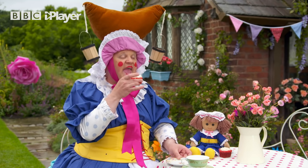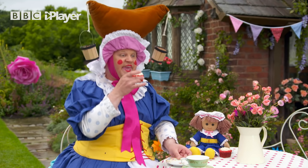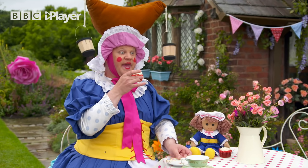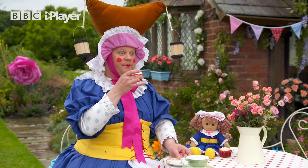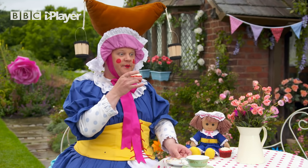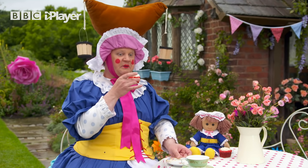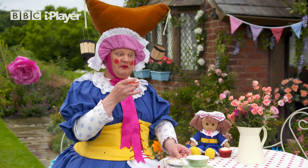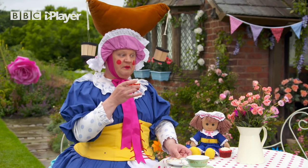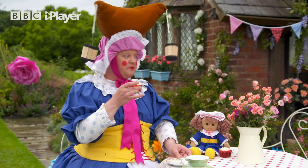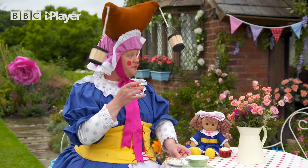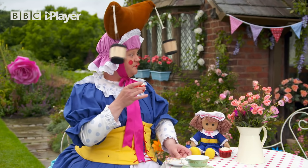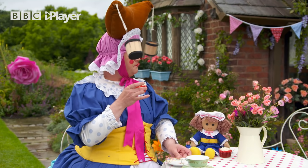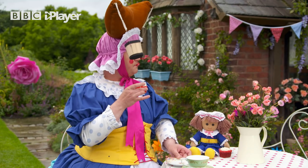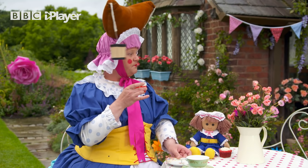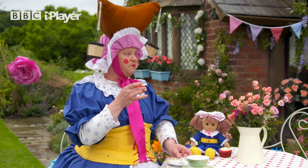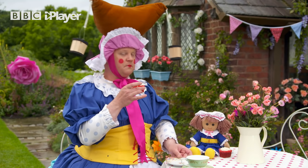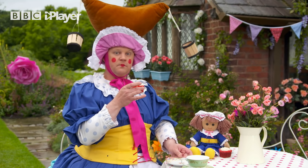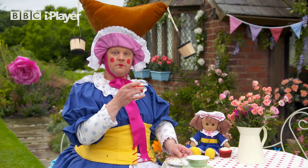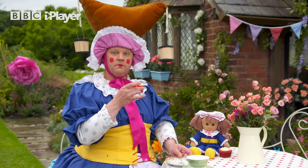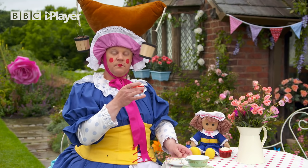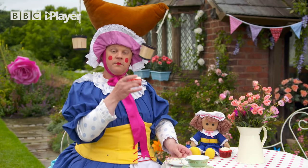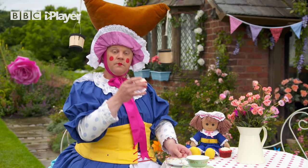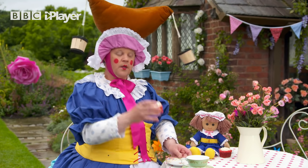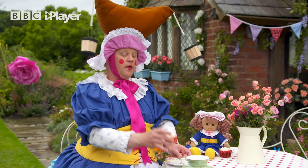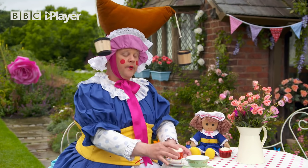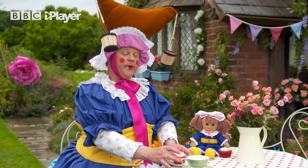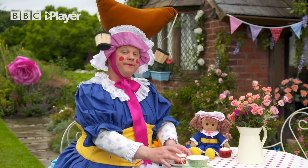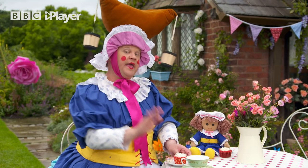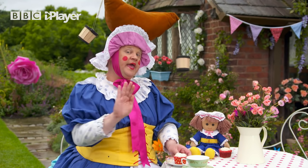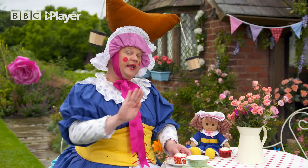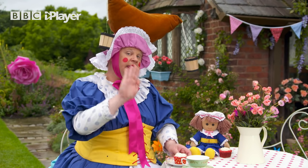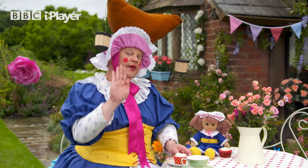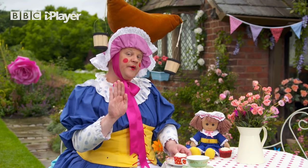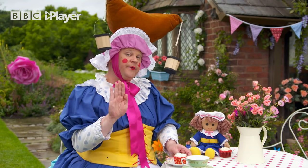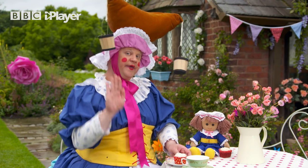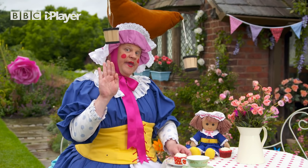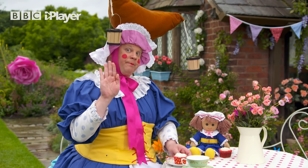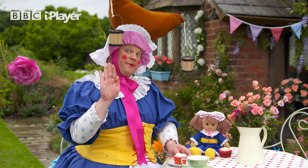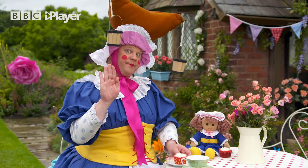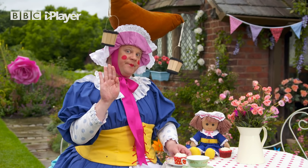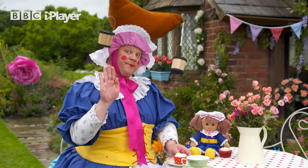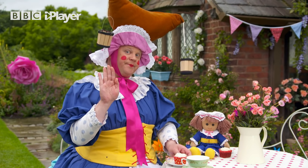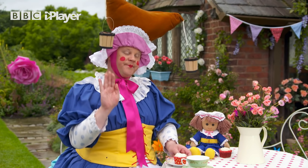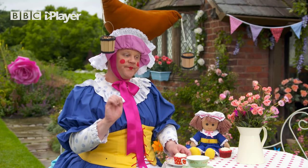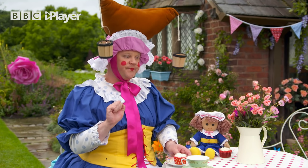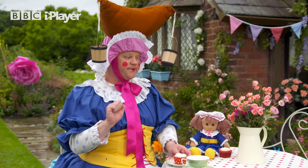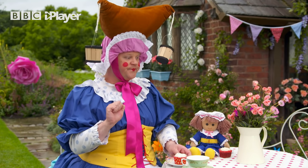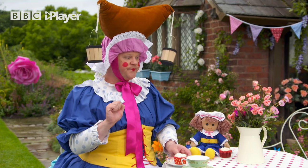Ooh. Yep. Ooh. Hello, Aunt Polly. Oh, hello. Yep. Are you okay, Aunt